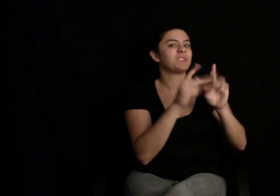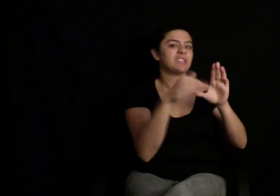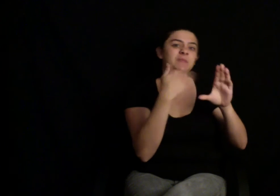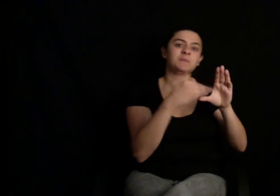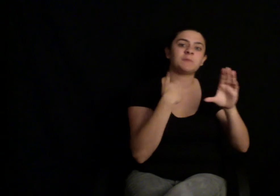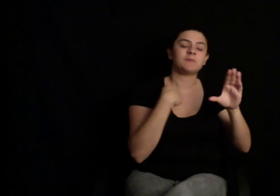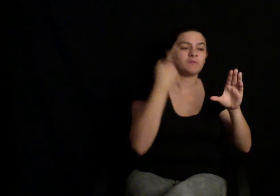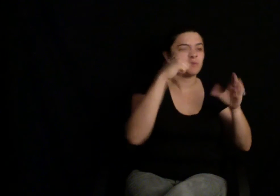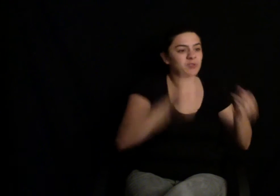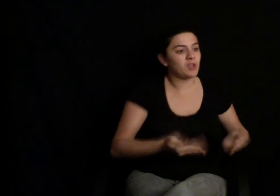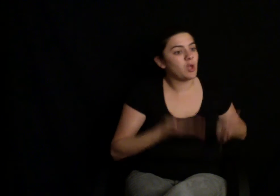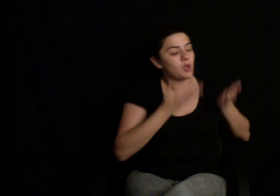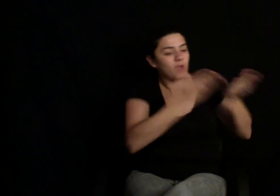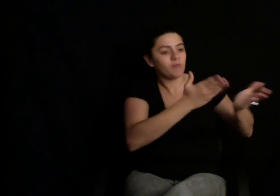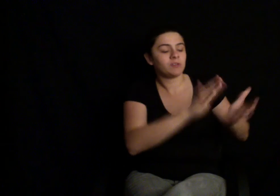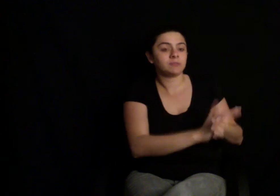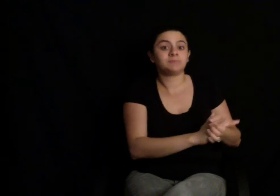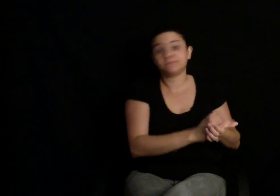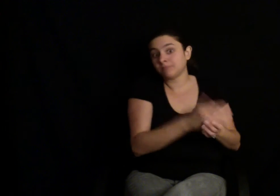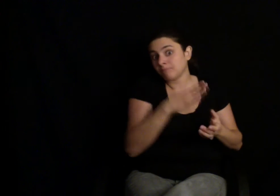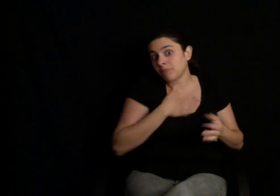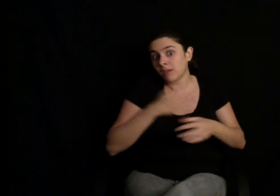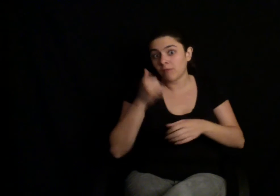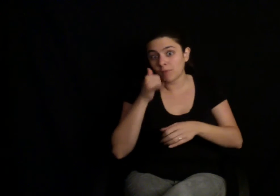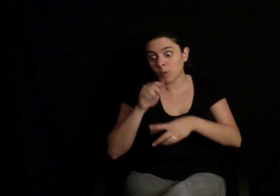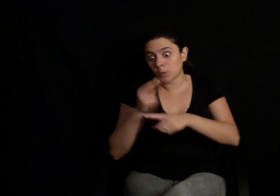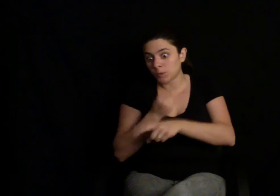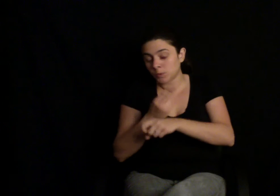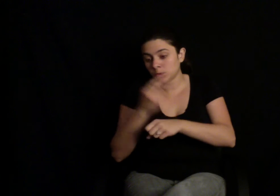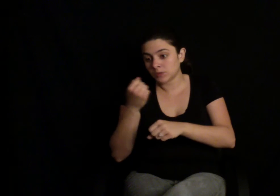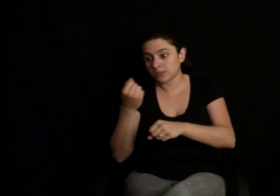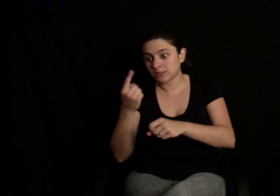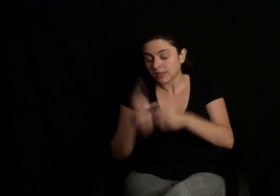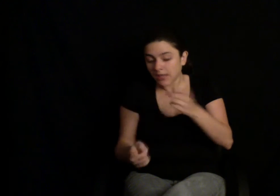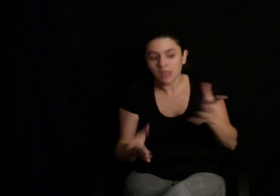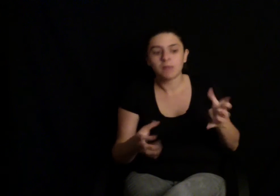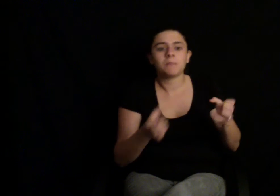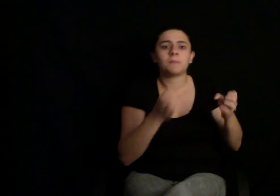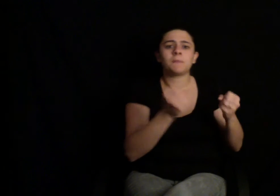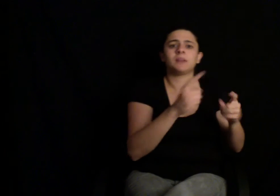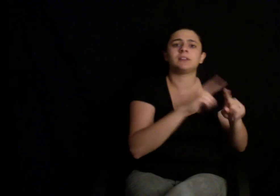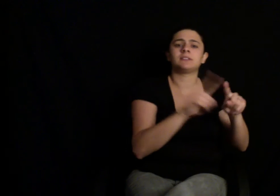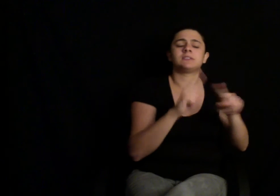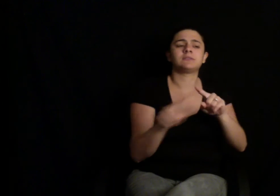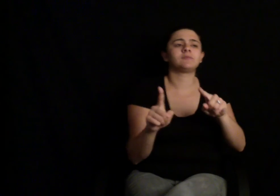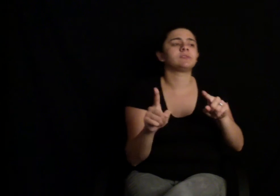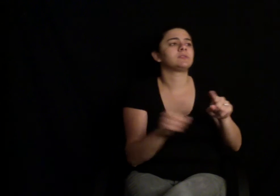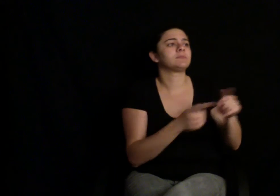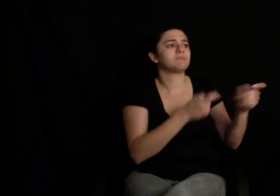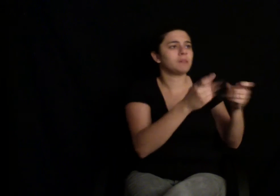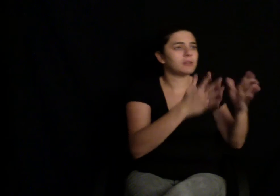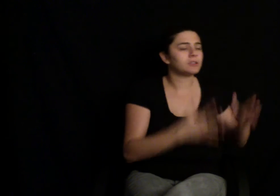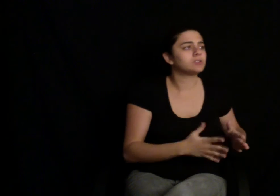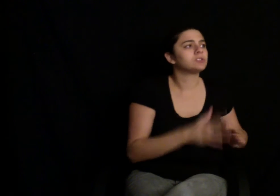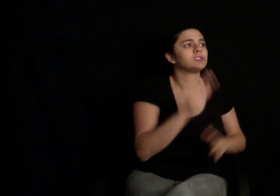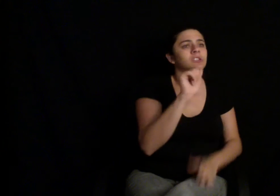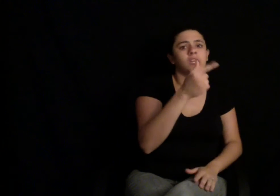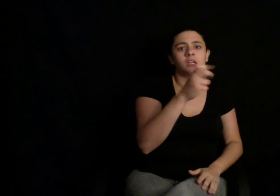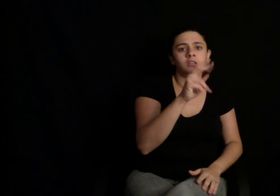unusable, but I did get emails from all sorts of managers, agents, people producing indie movies,